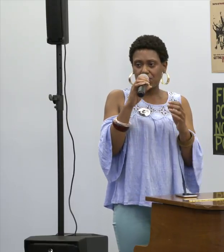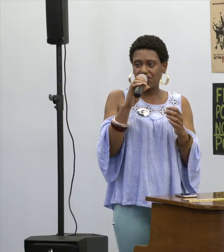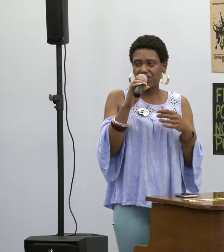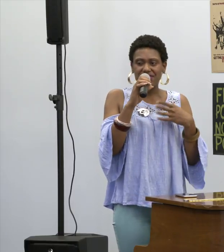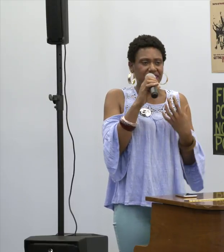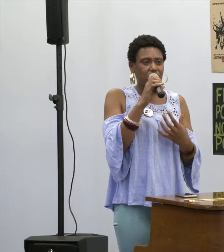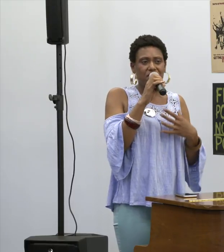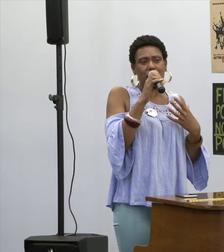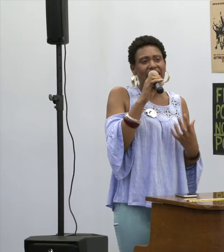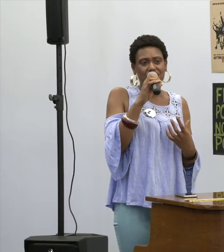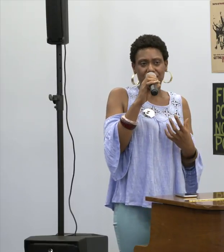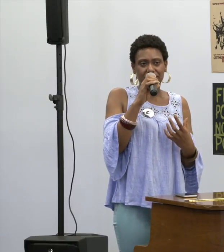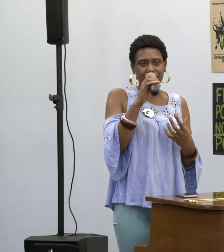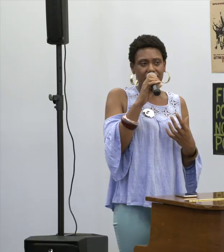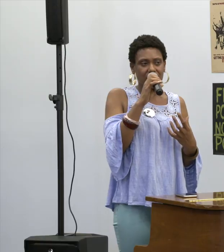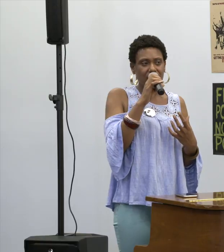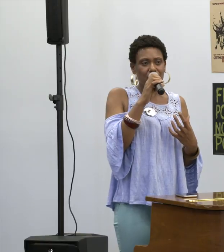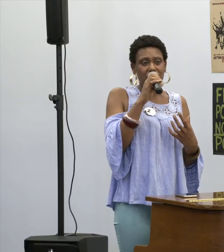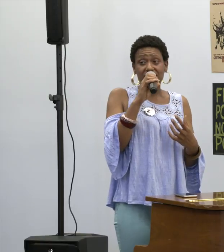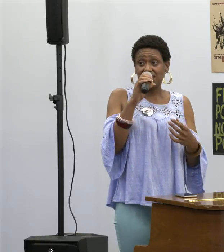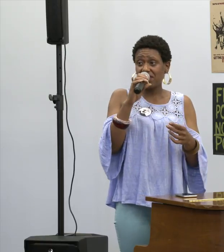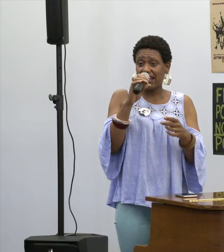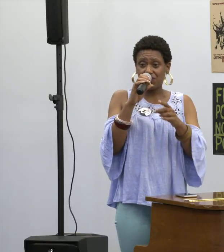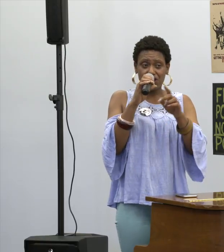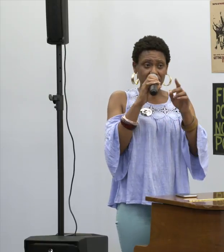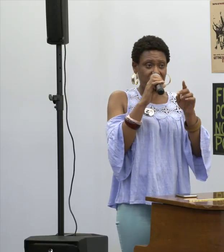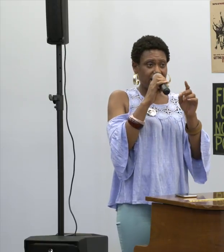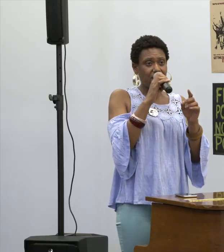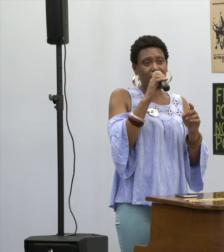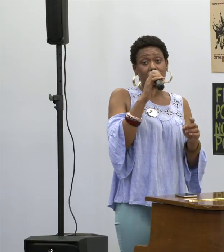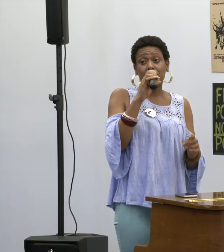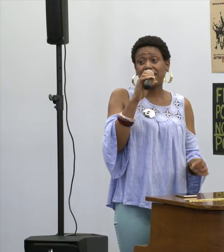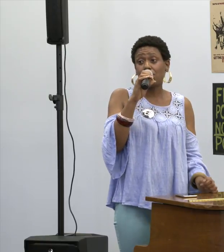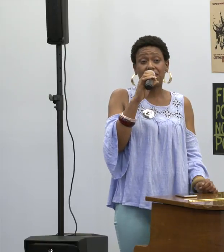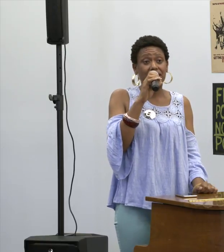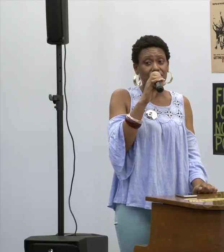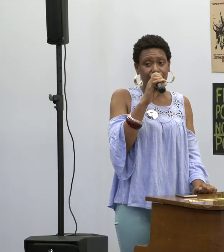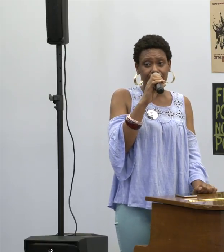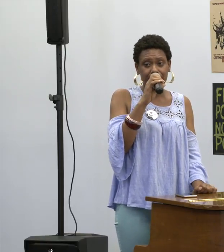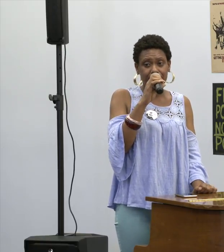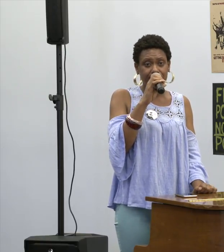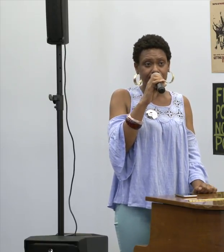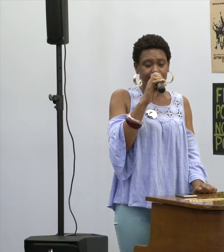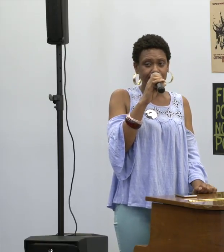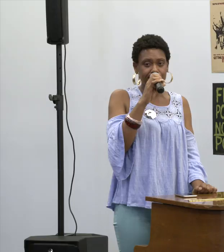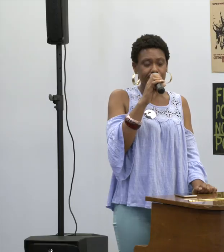but I just want you to sing it with a passion, because sometimes you're going to be standing in front of people that don't believe you.